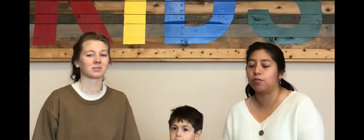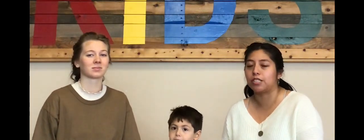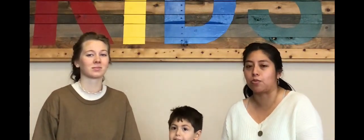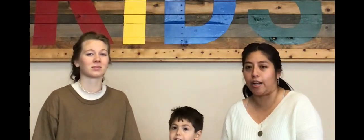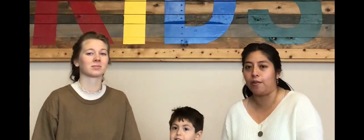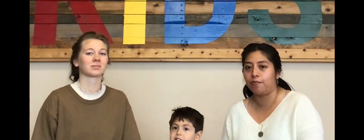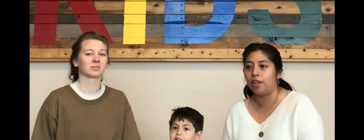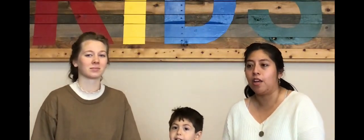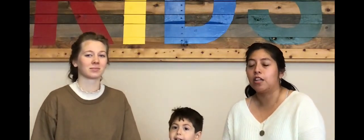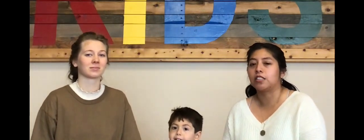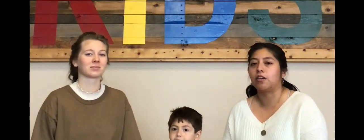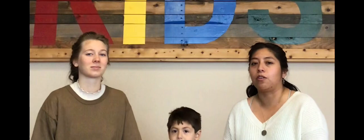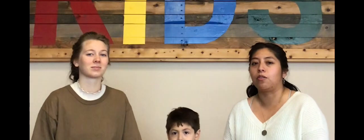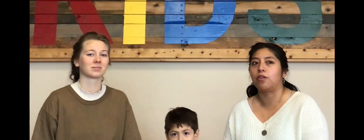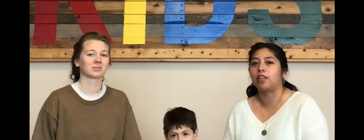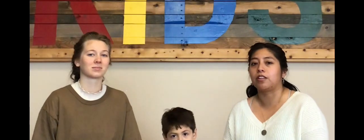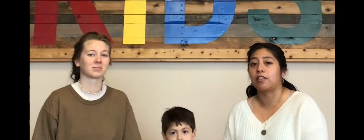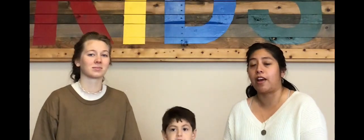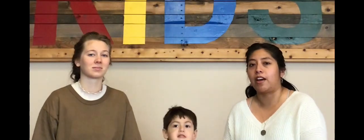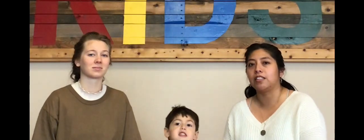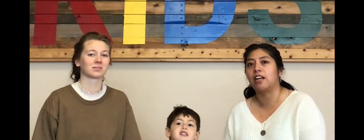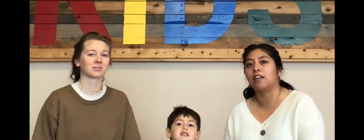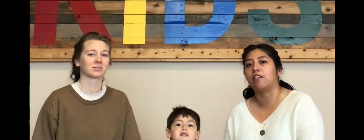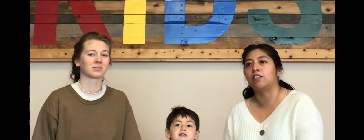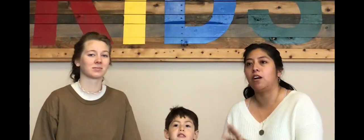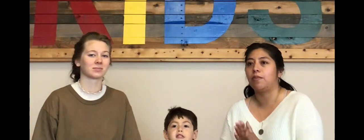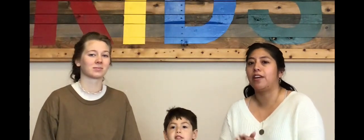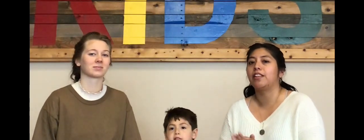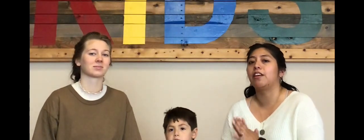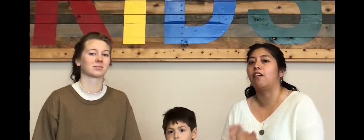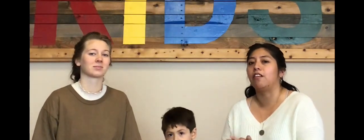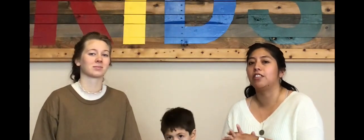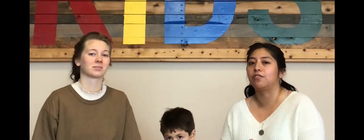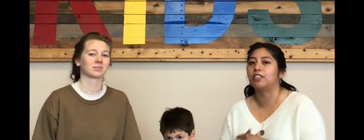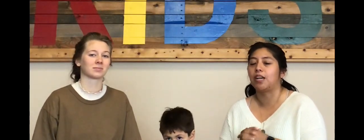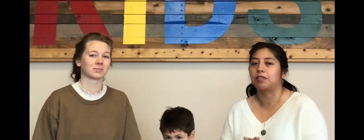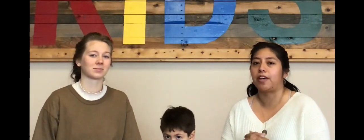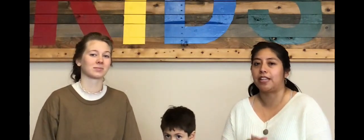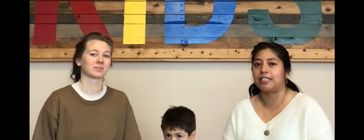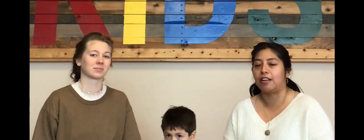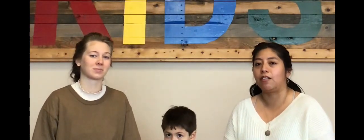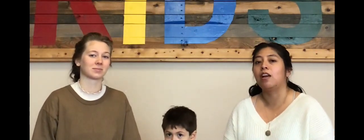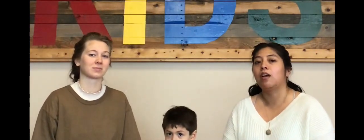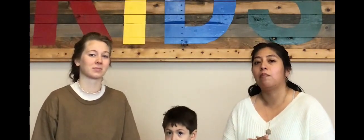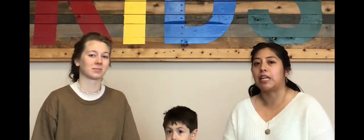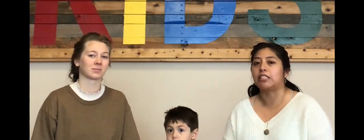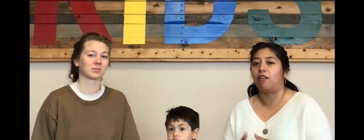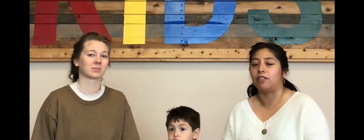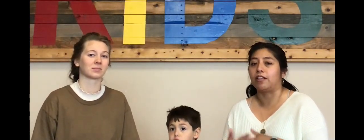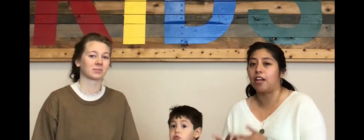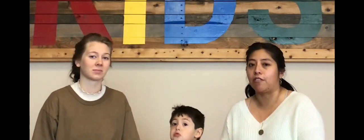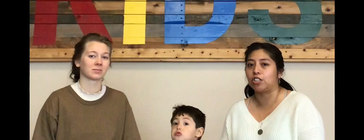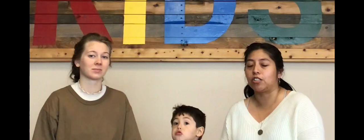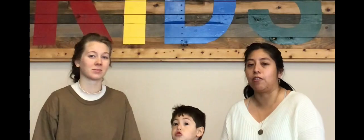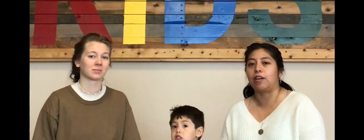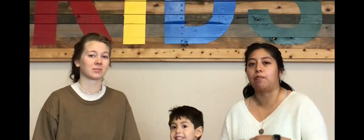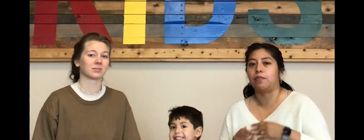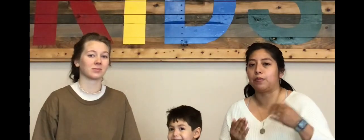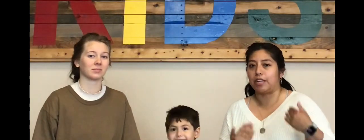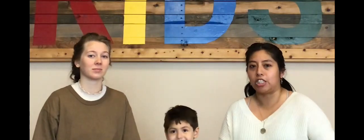as well. So there's that, and then on top of that, there are different types of ASL based on language. So Spanish has